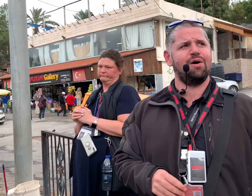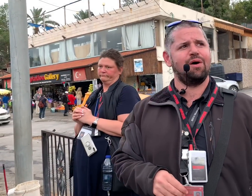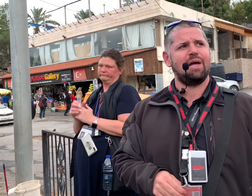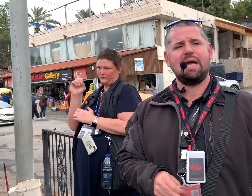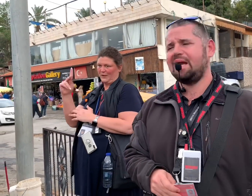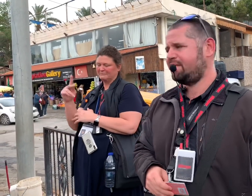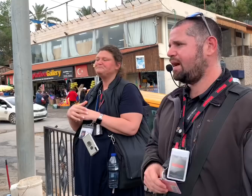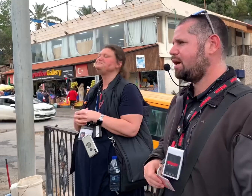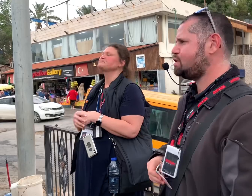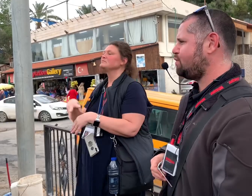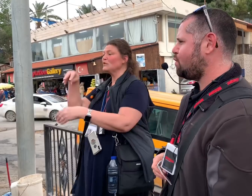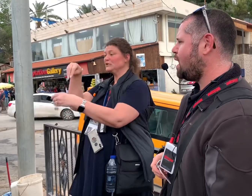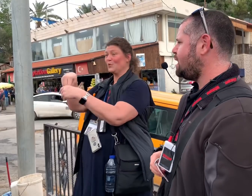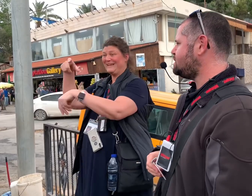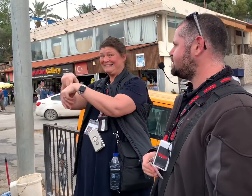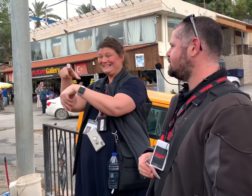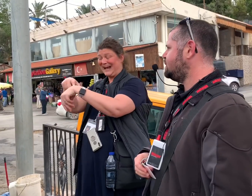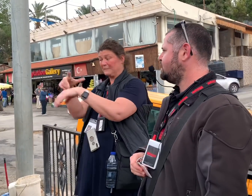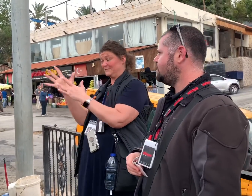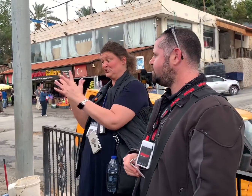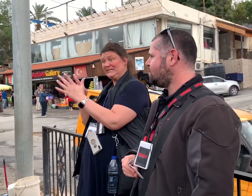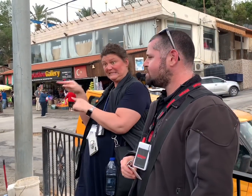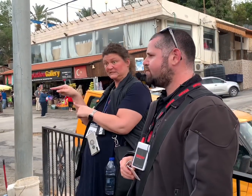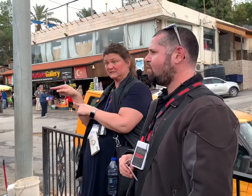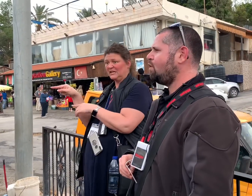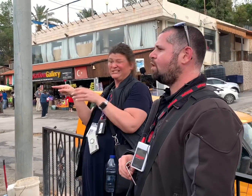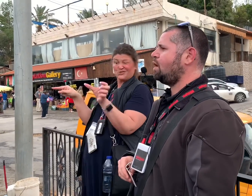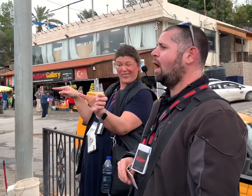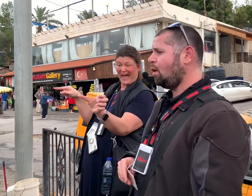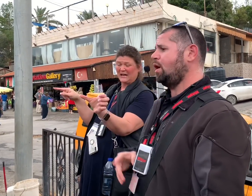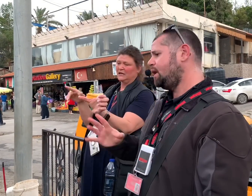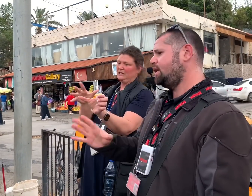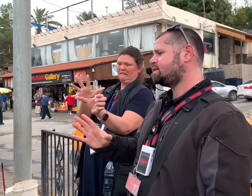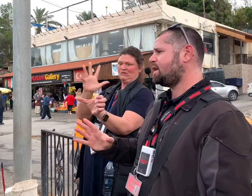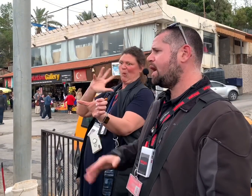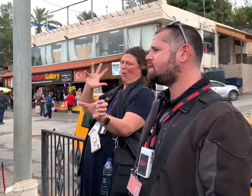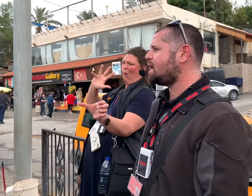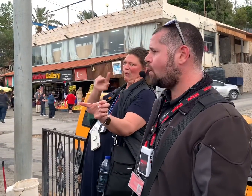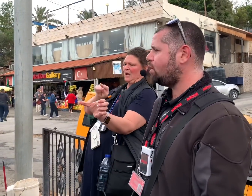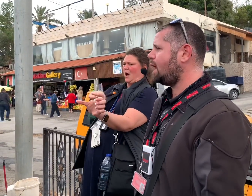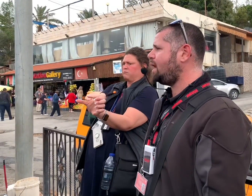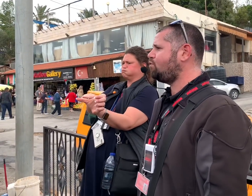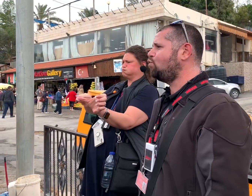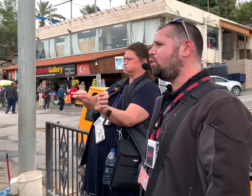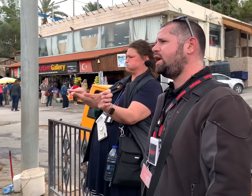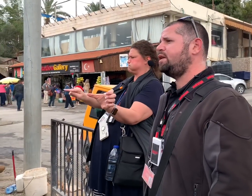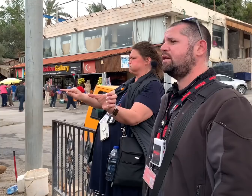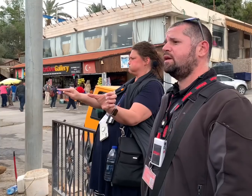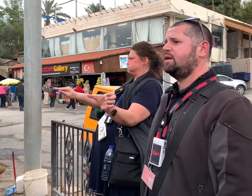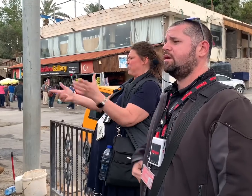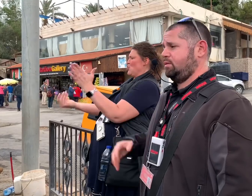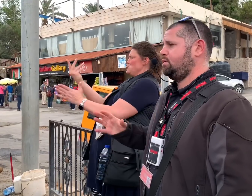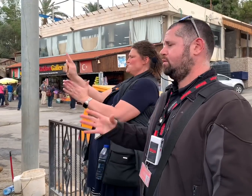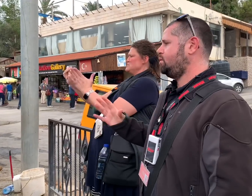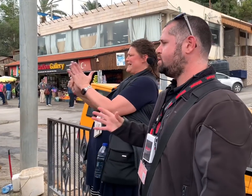Jericho in the times of Christ, first of all, in this case, I would like to